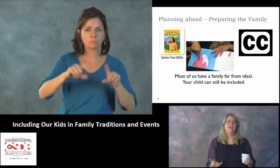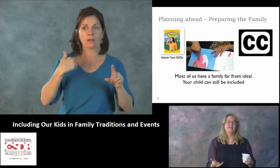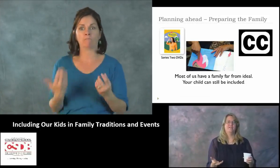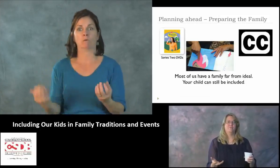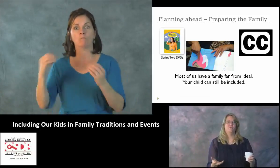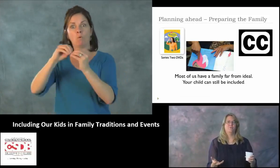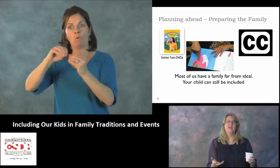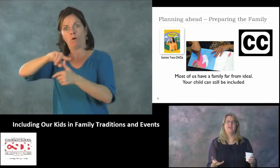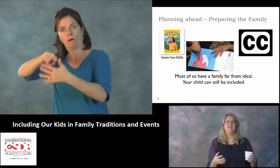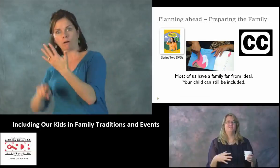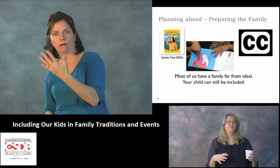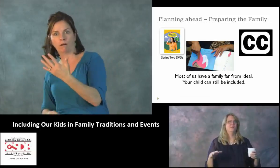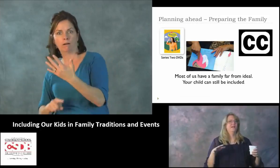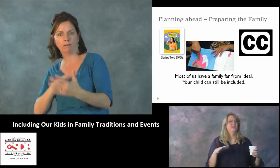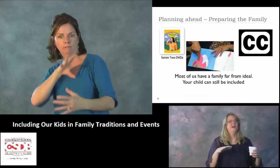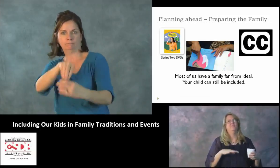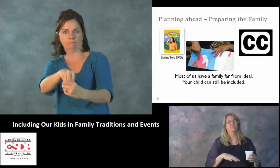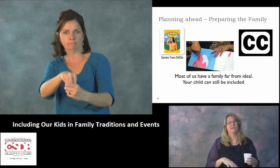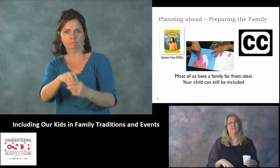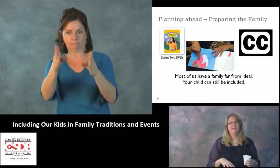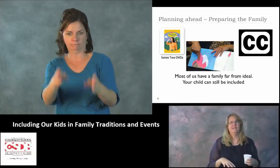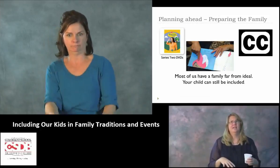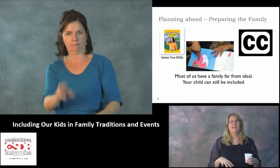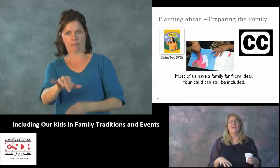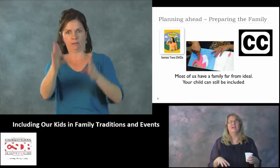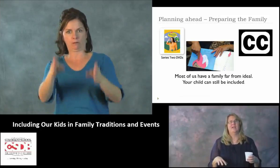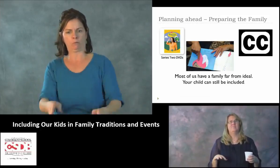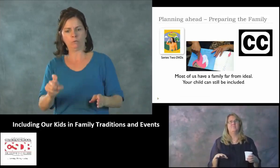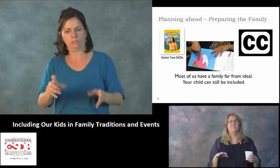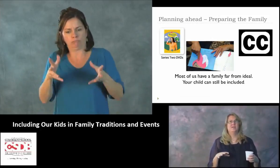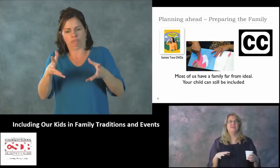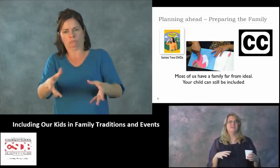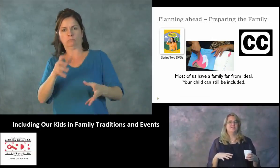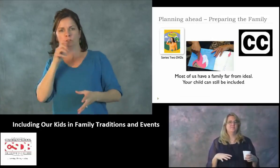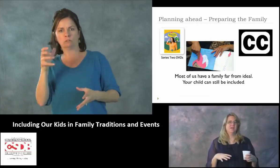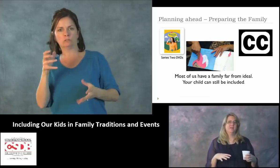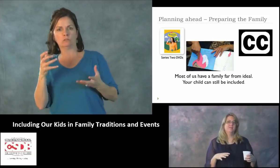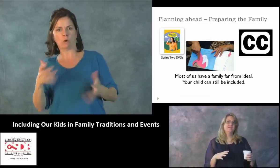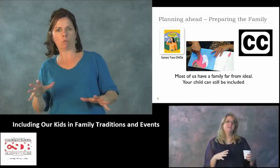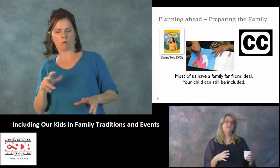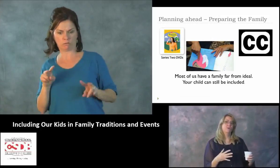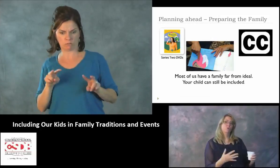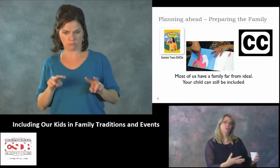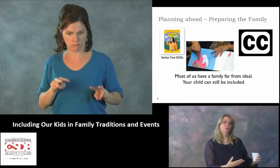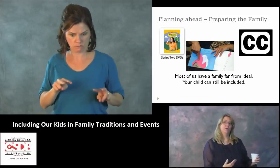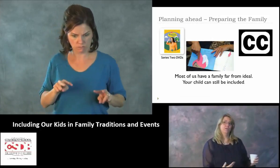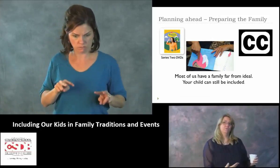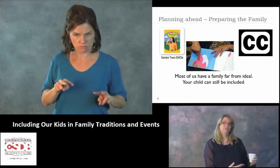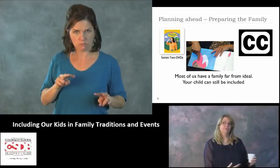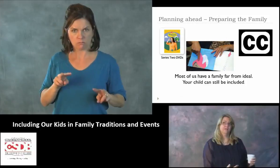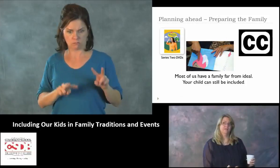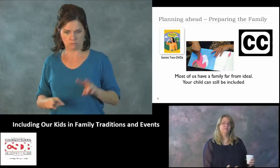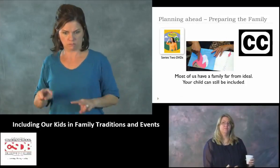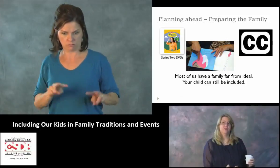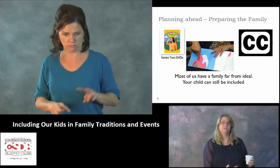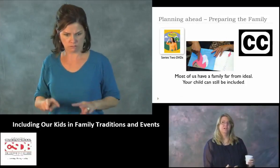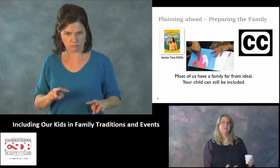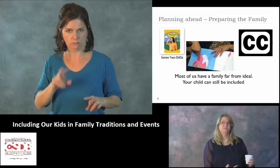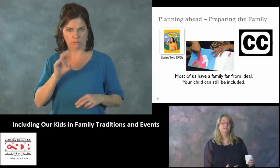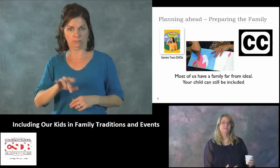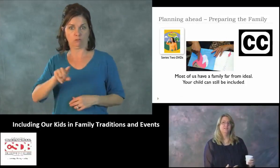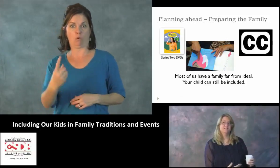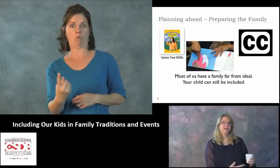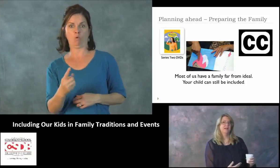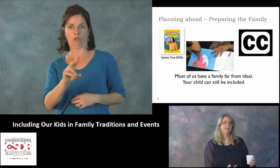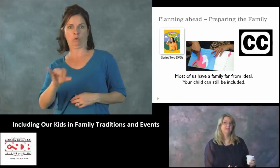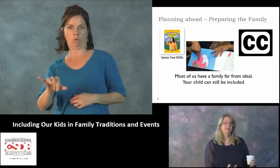need to get out of their way so we're not hovering and making it seem like this is the only way you can relate to my